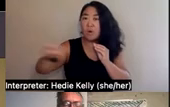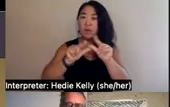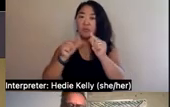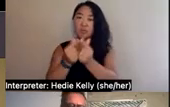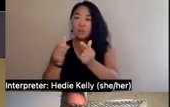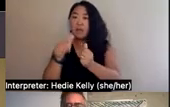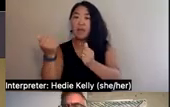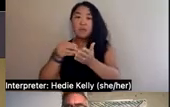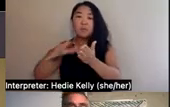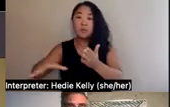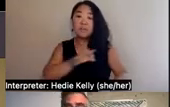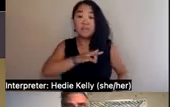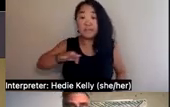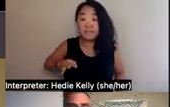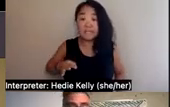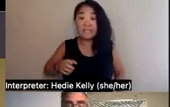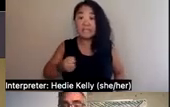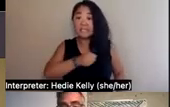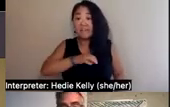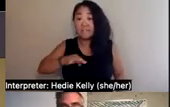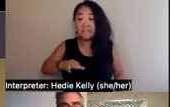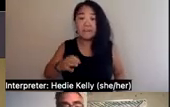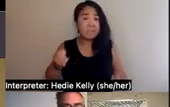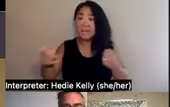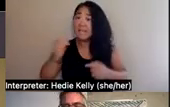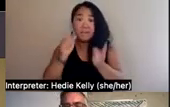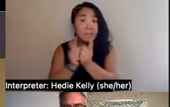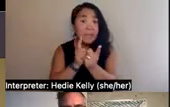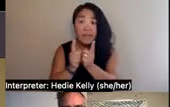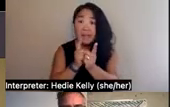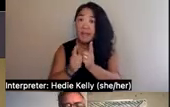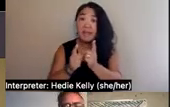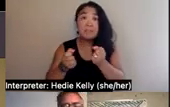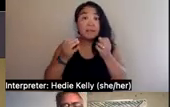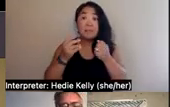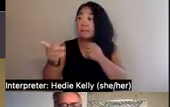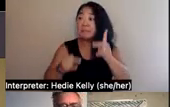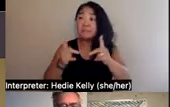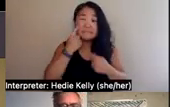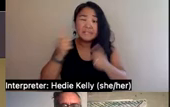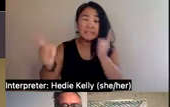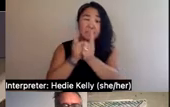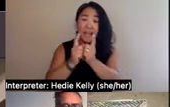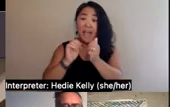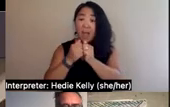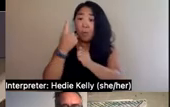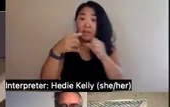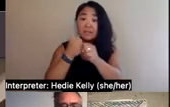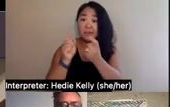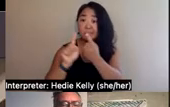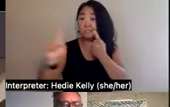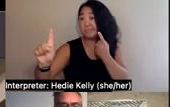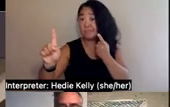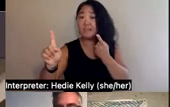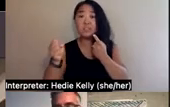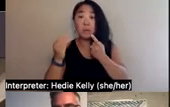staff that had not seen, many of them hadn't met. They were just coming back on campus after a year of virtual. And they had this